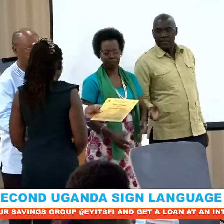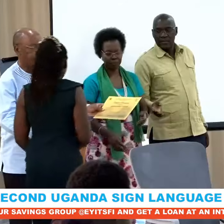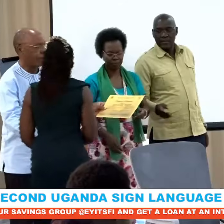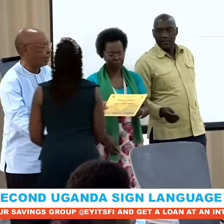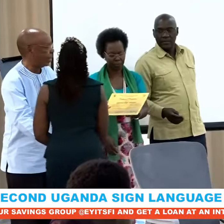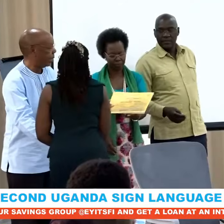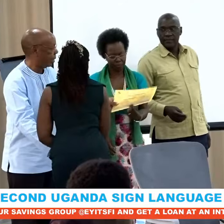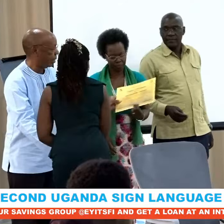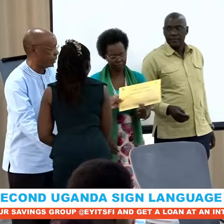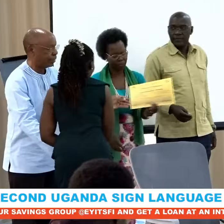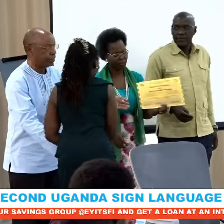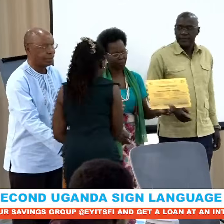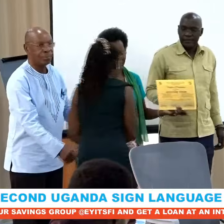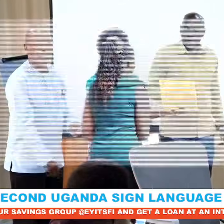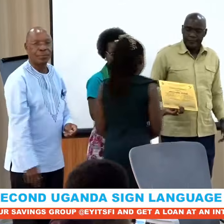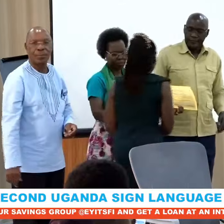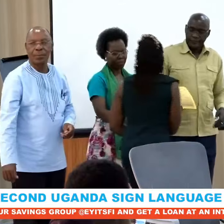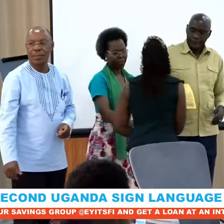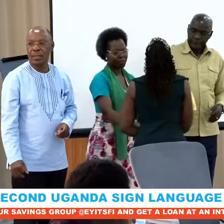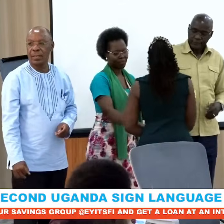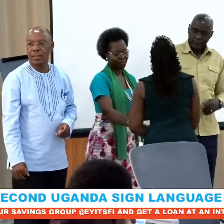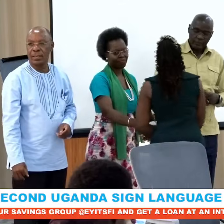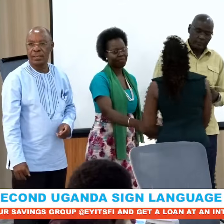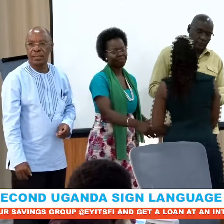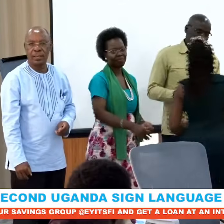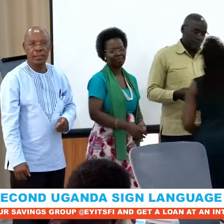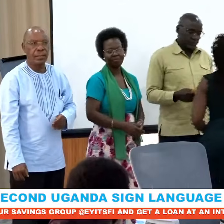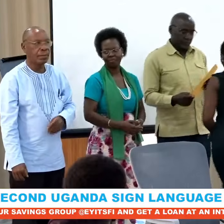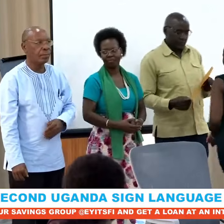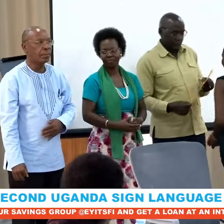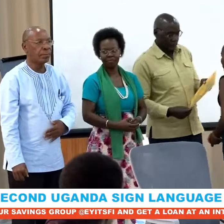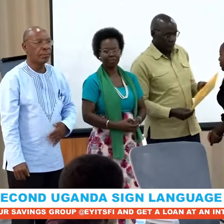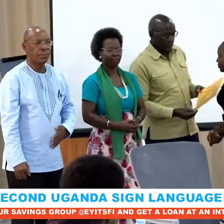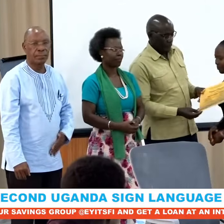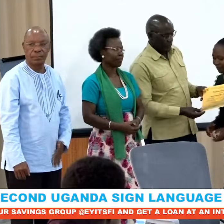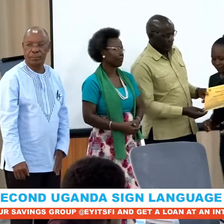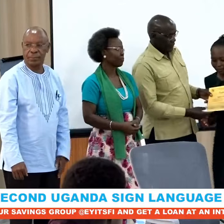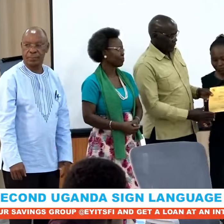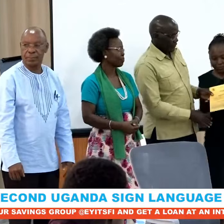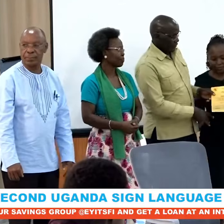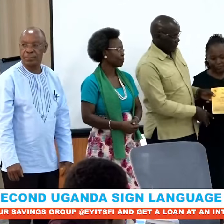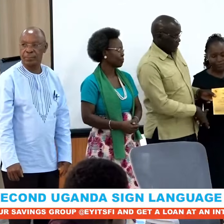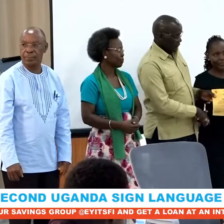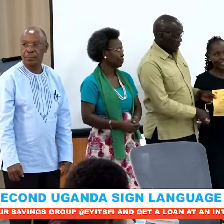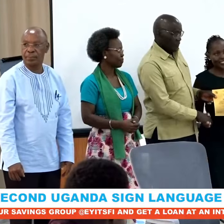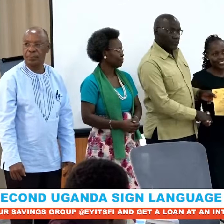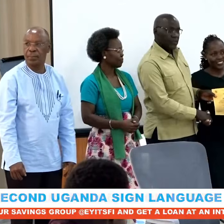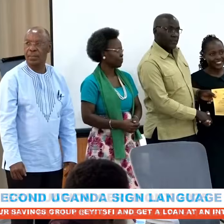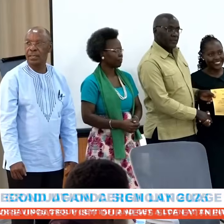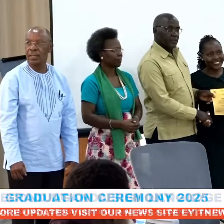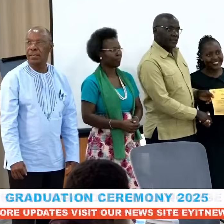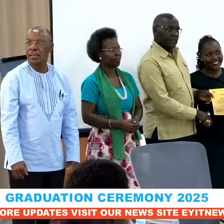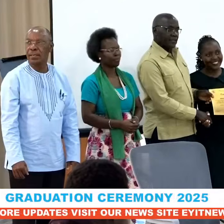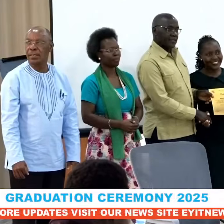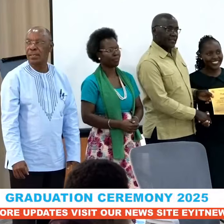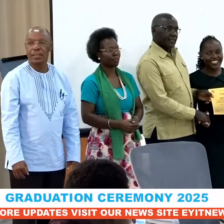Rita Kansime, be on standby. Please look at the sign language interpreter. Akampa. Please be on